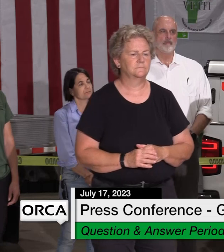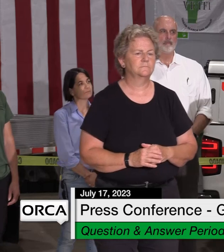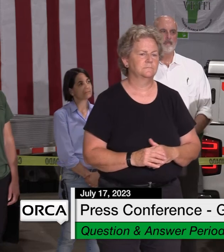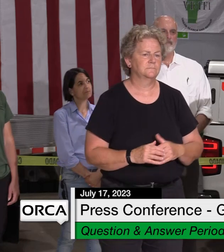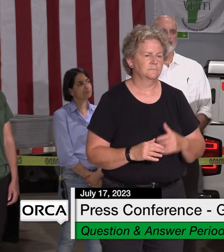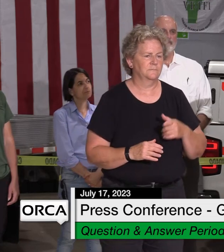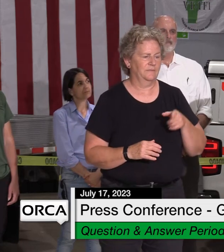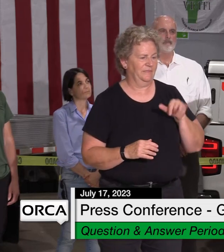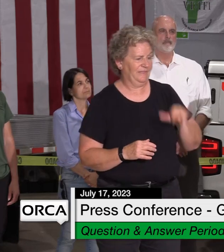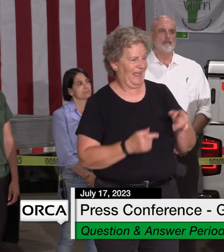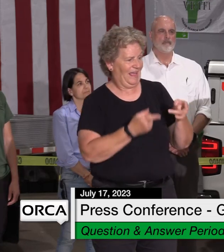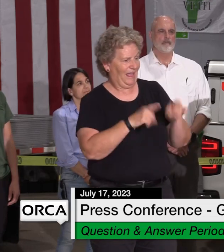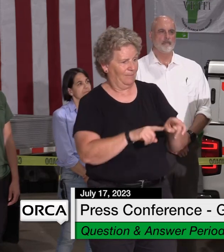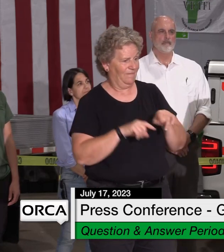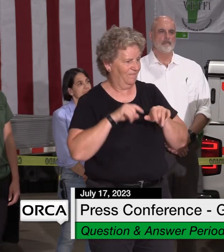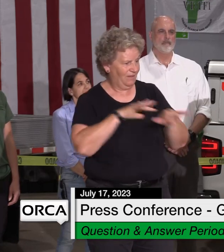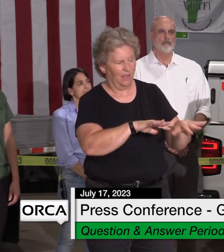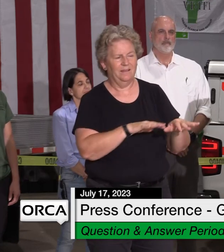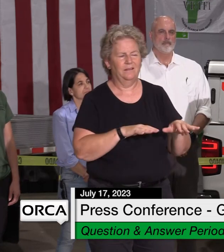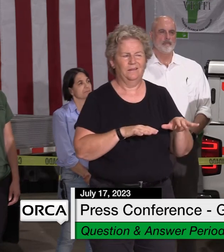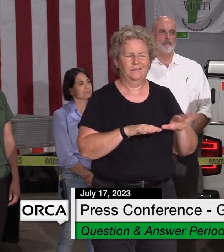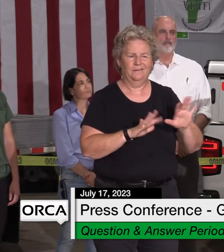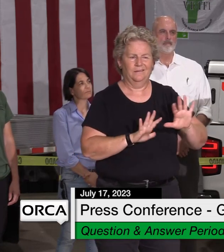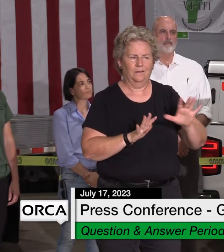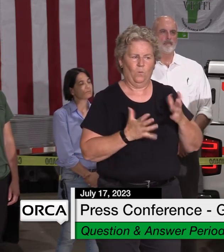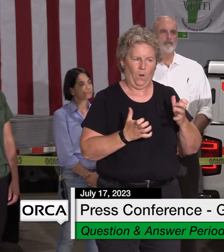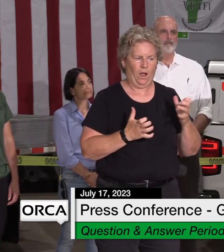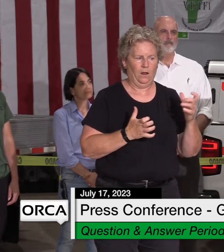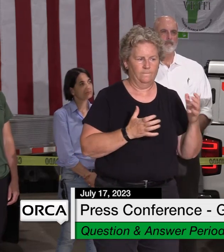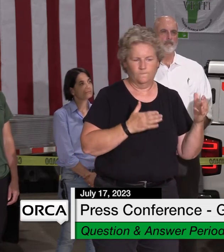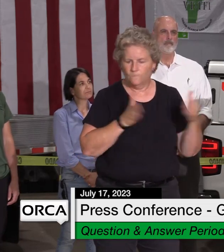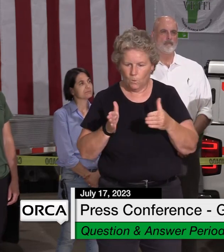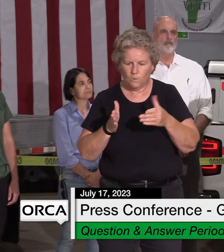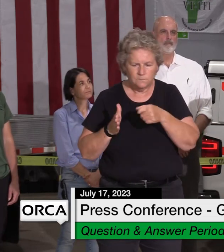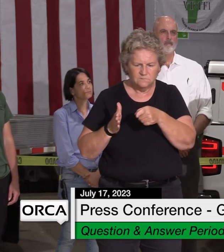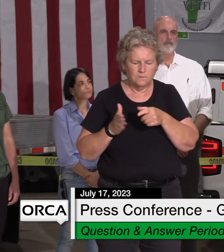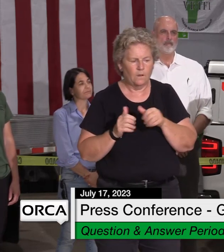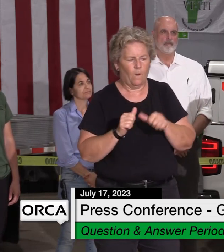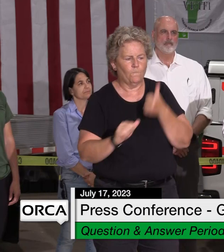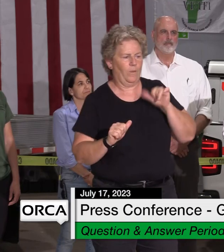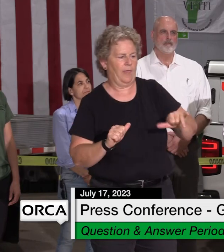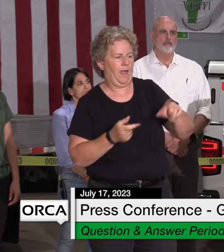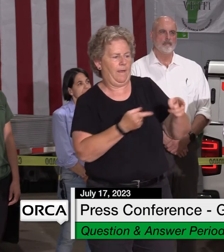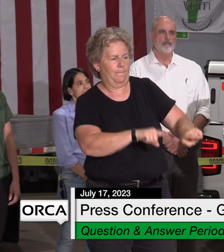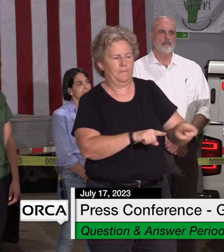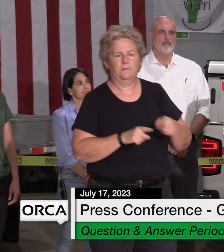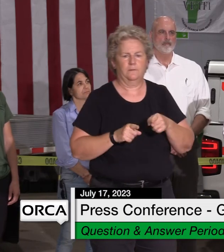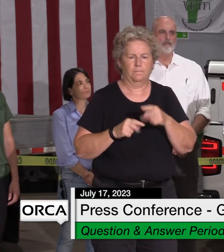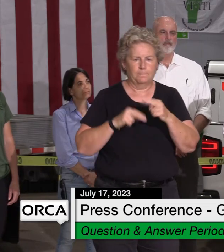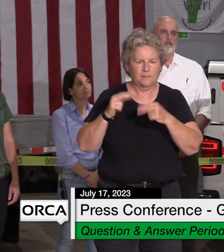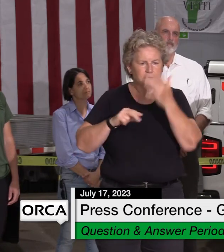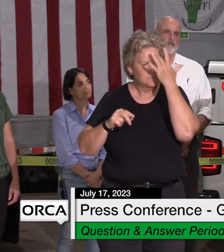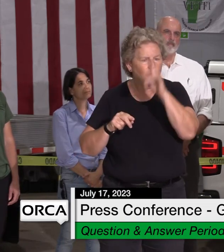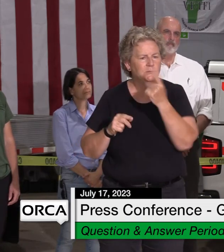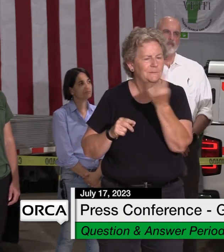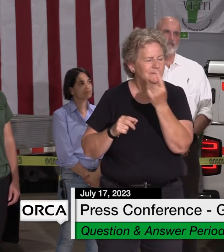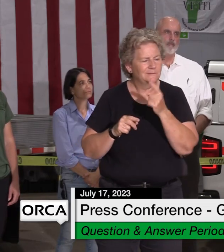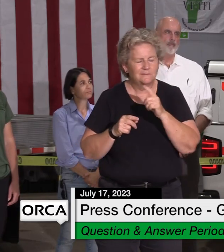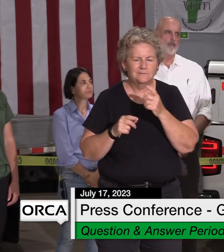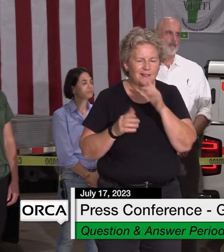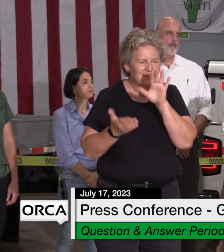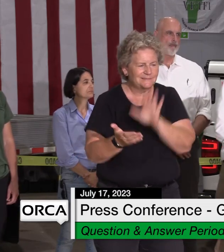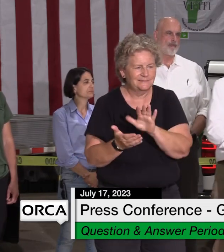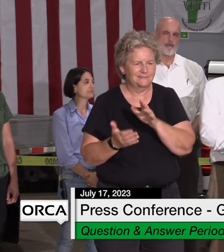and make us stronger, so you don't have to deal with it in the ways that we have been forced to in the years leading up to this point.